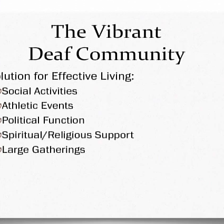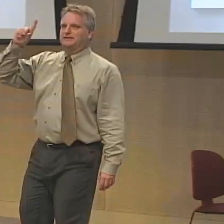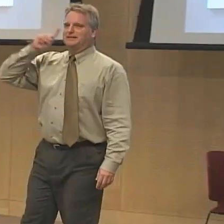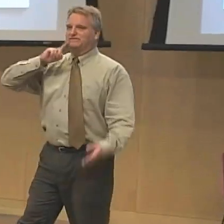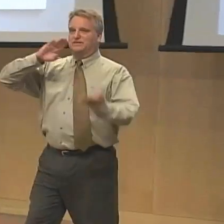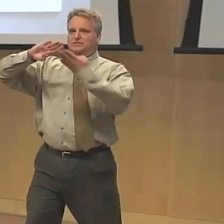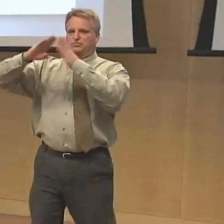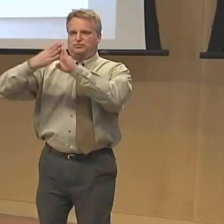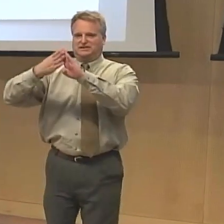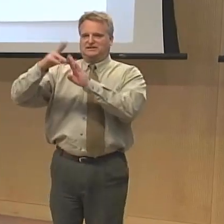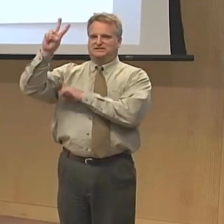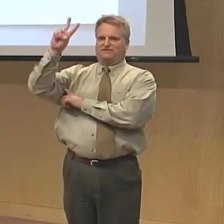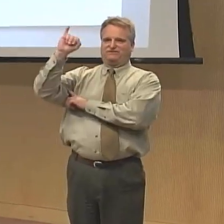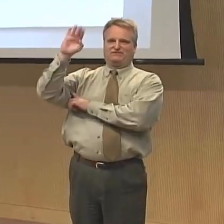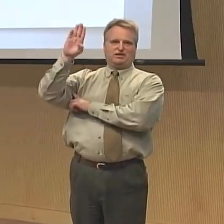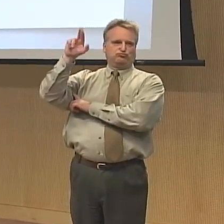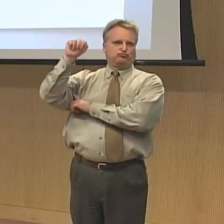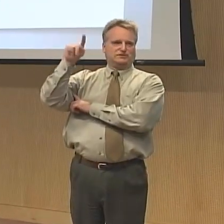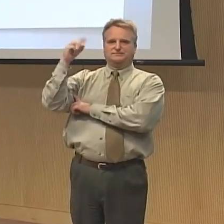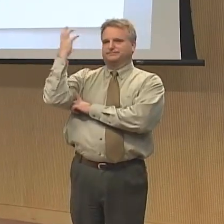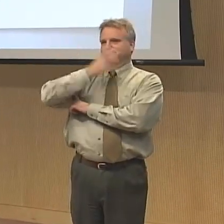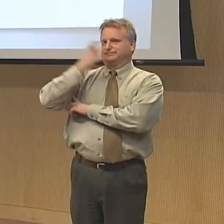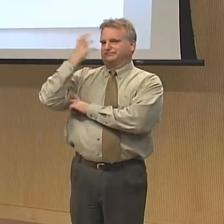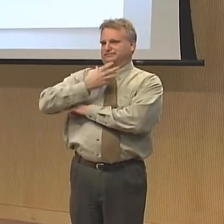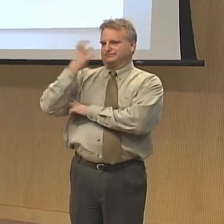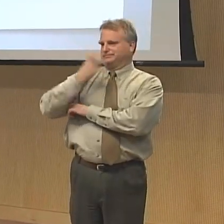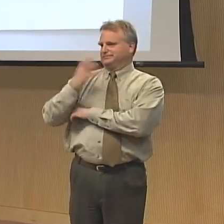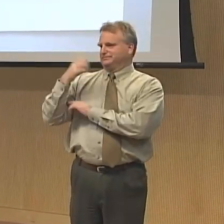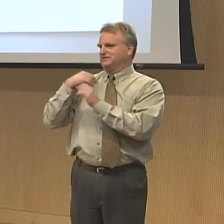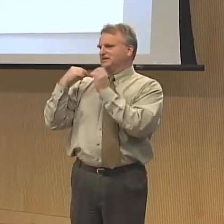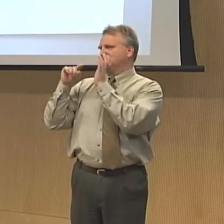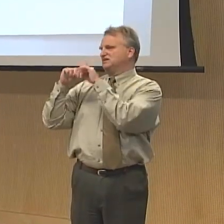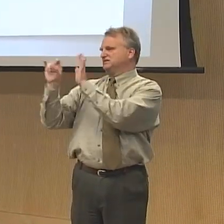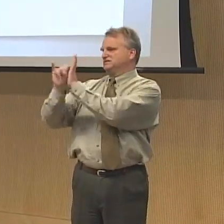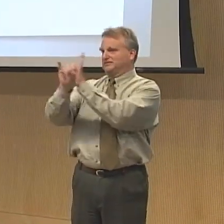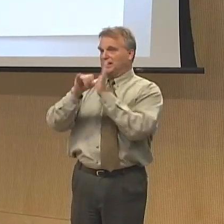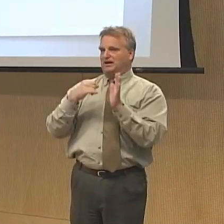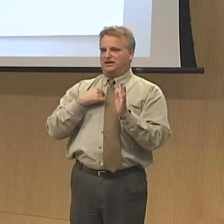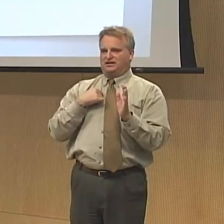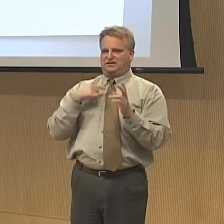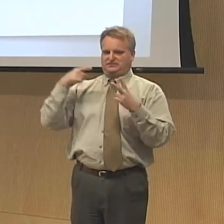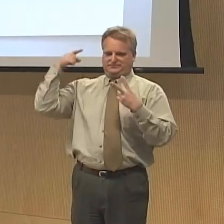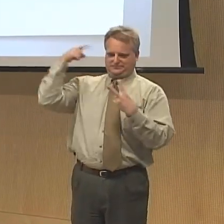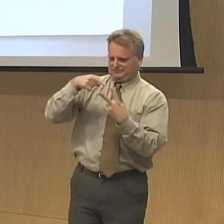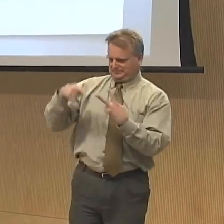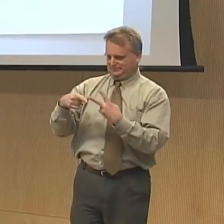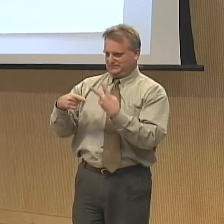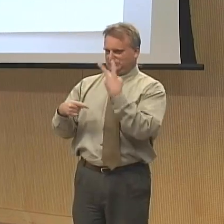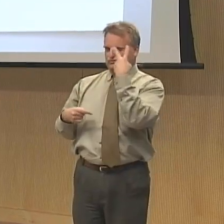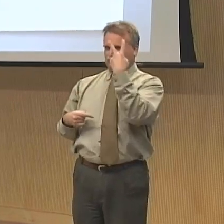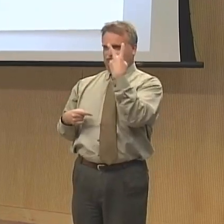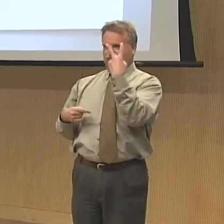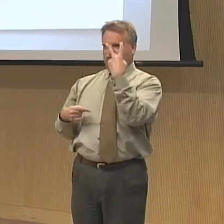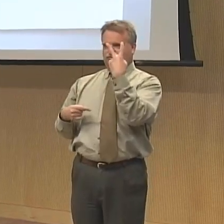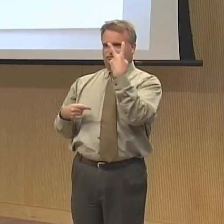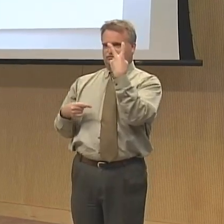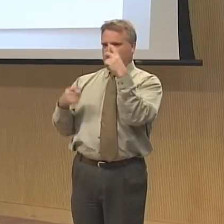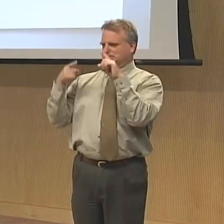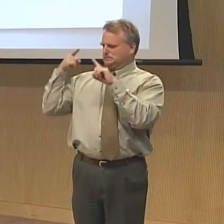The deaf community is extremely vibrant. I have a couple of examples to share with you. They're listed in my